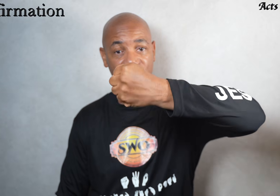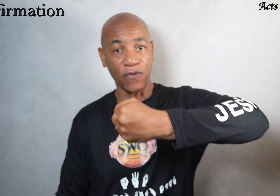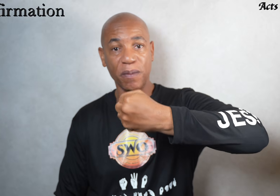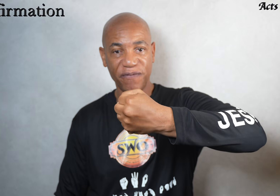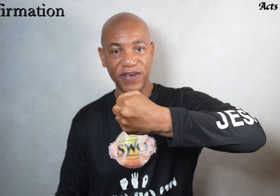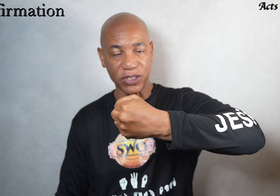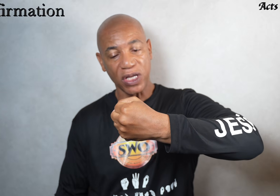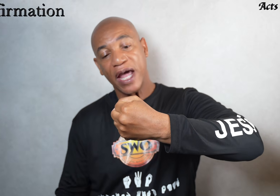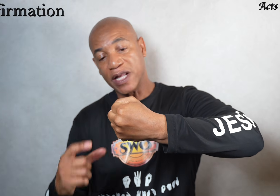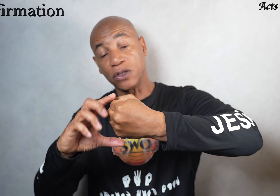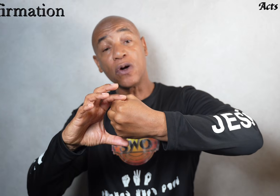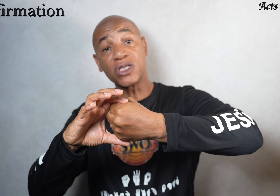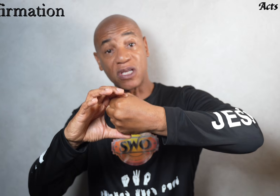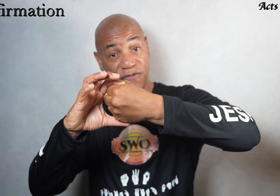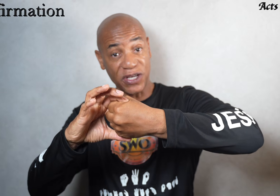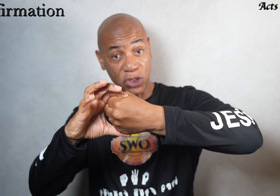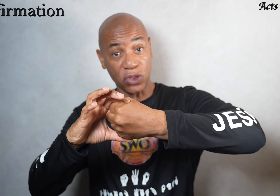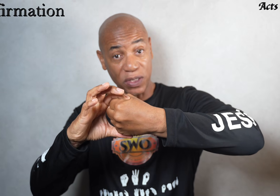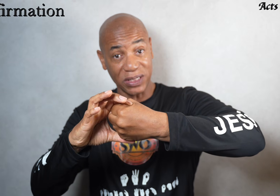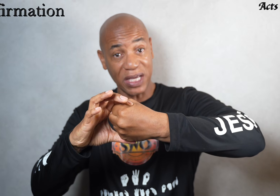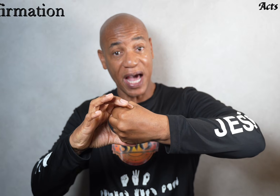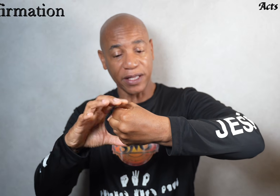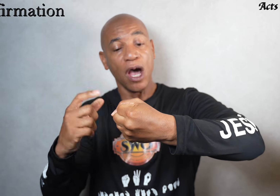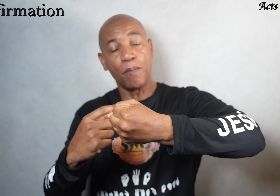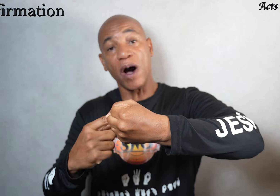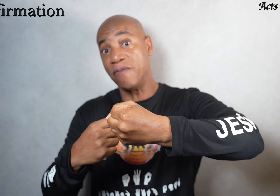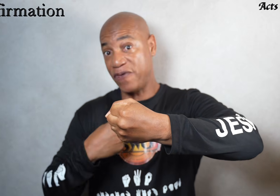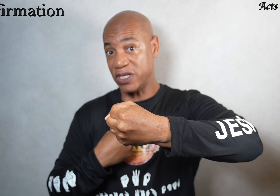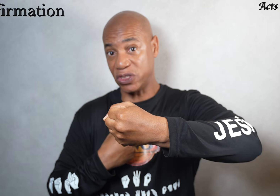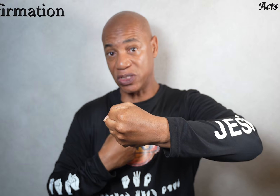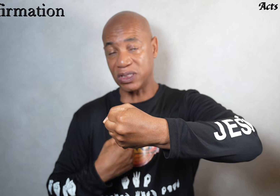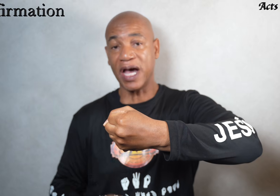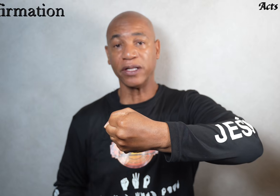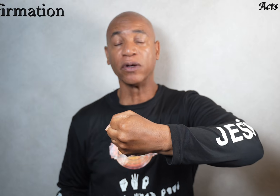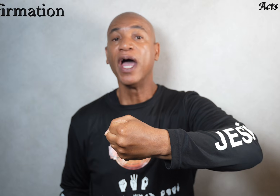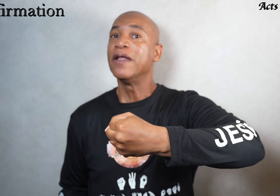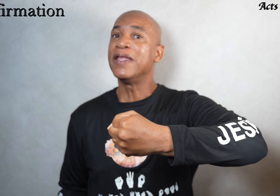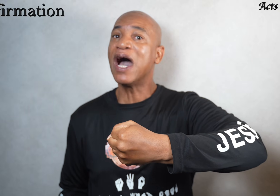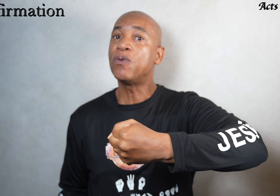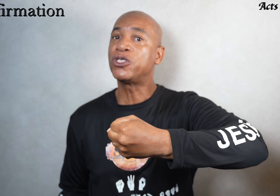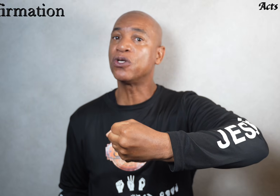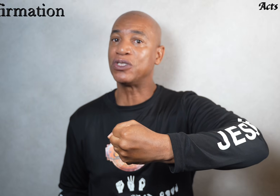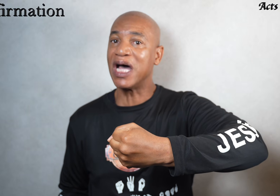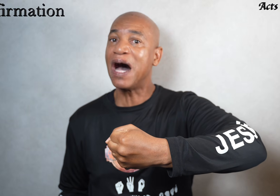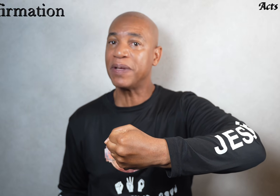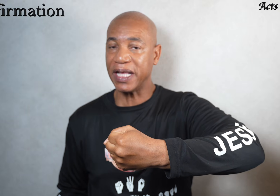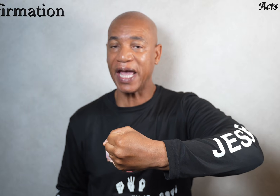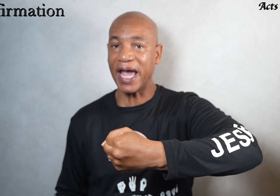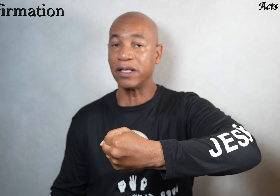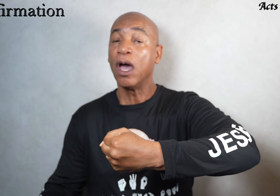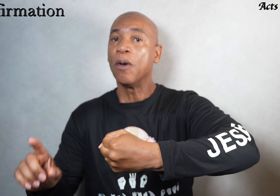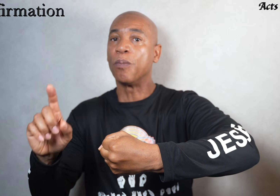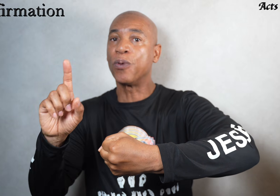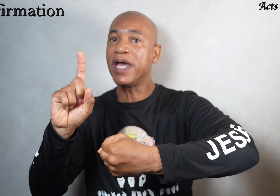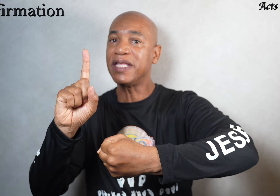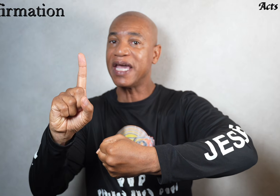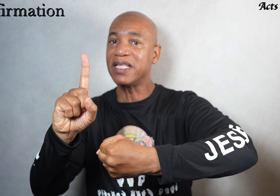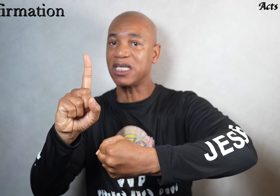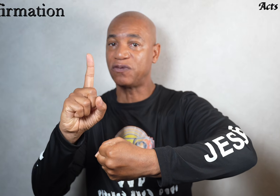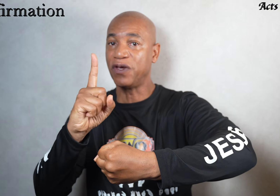form a fist. Now notice the fist is on the side, palm faces the signer. Now with your dominant hand, bring the index finger